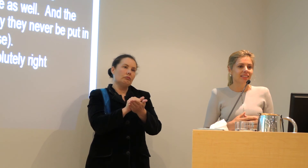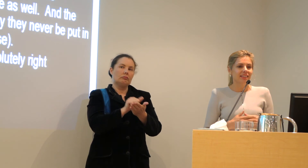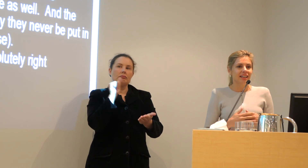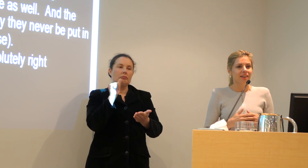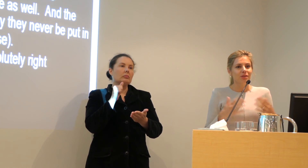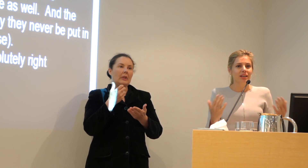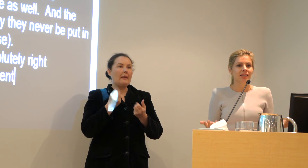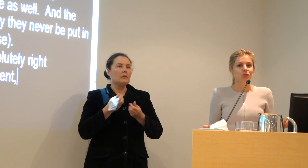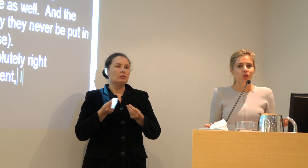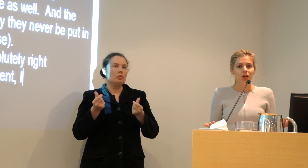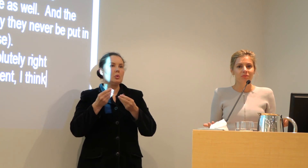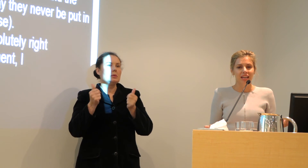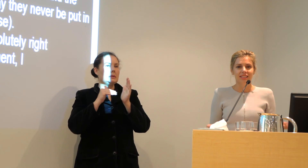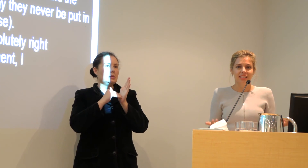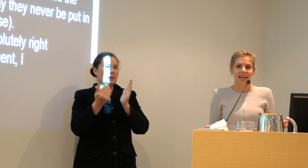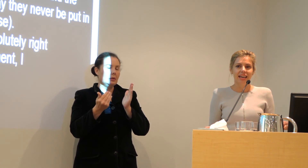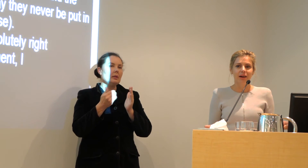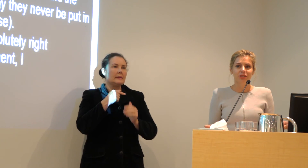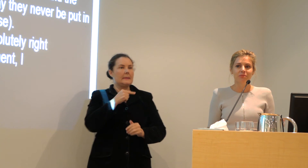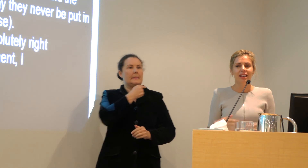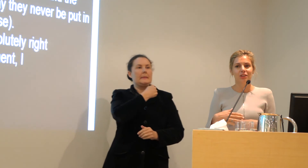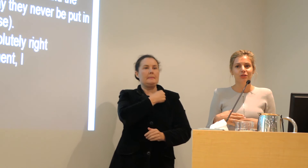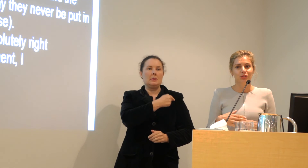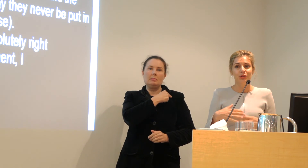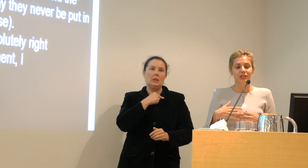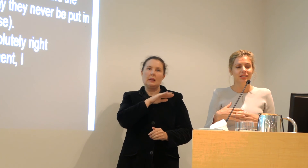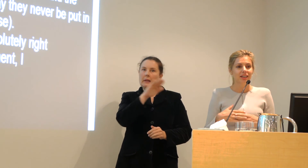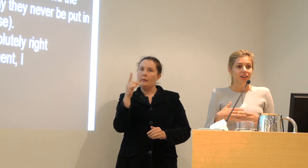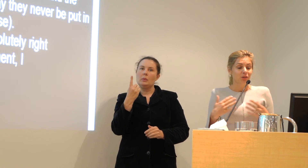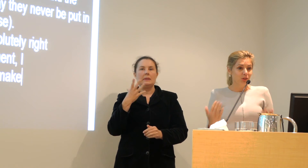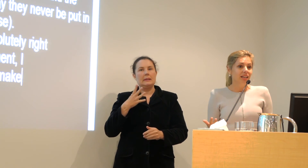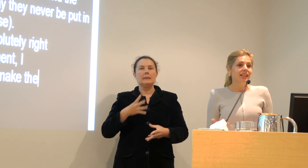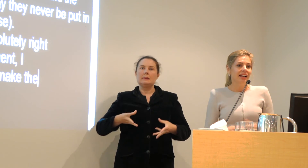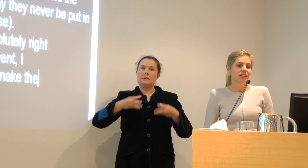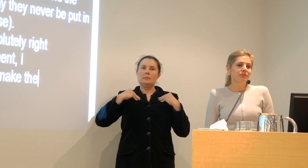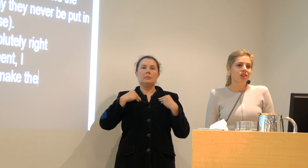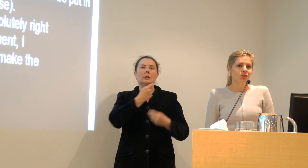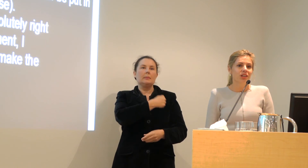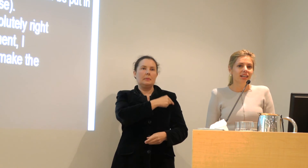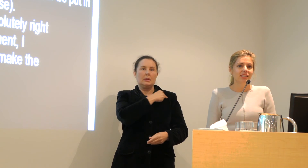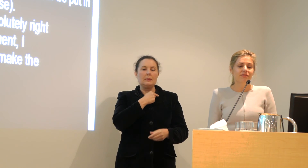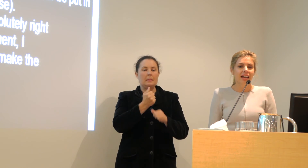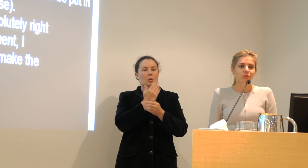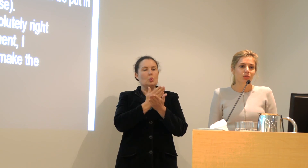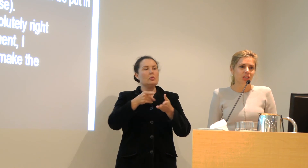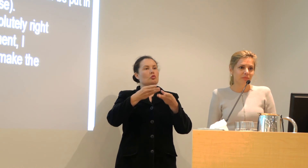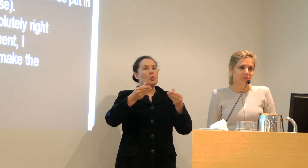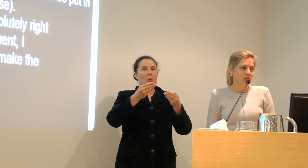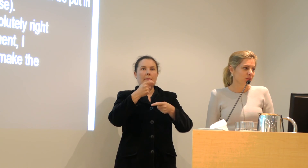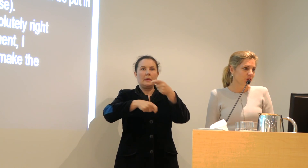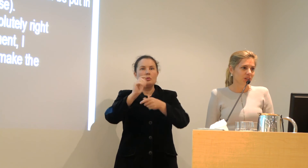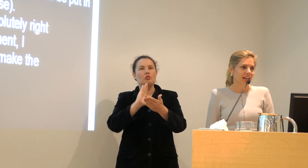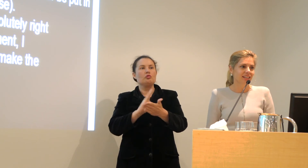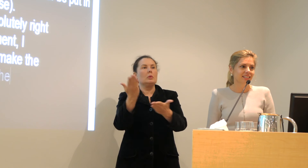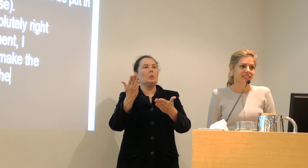commitment I think that everyone in this room needs to take up to make the resource real and to make sure that it is available to the